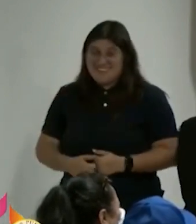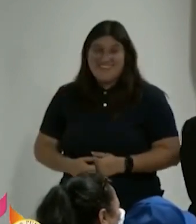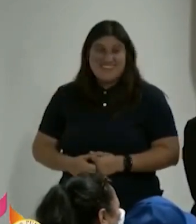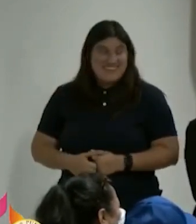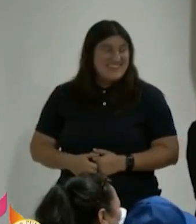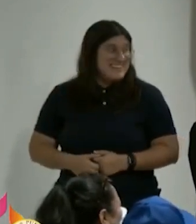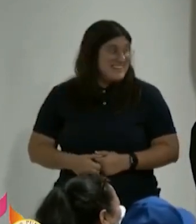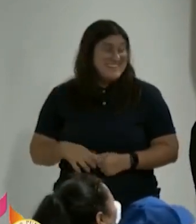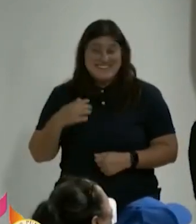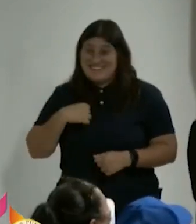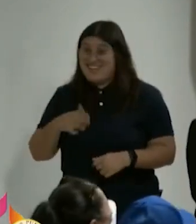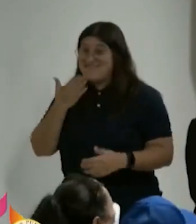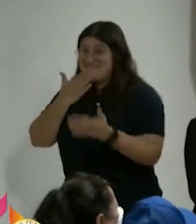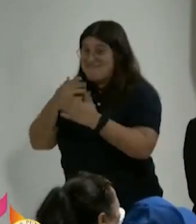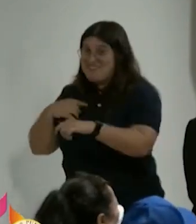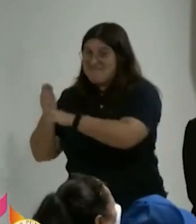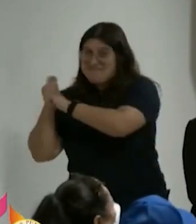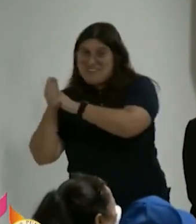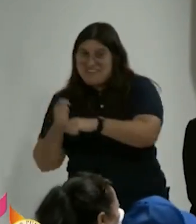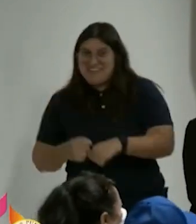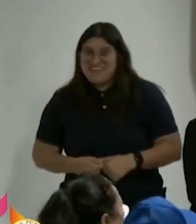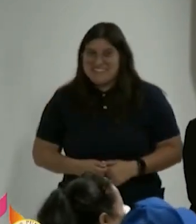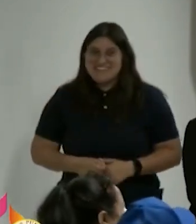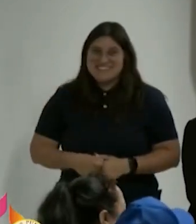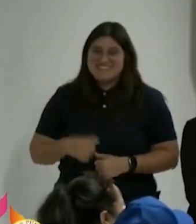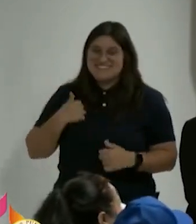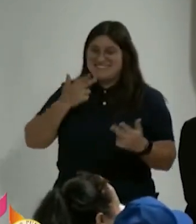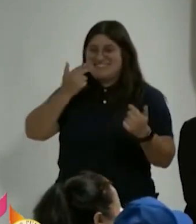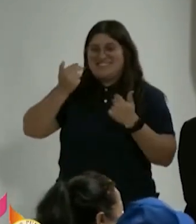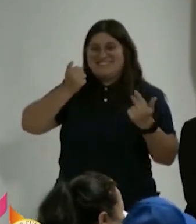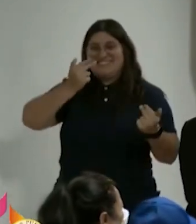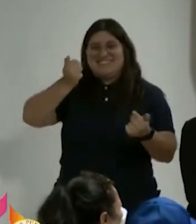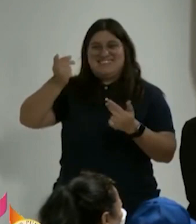than right field. I know. They offered right and I said, I'm going left.